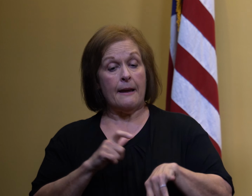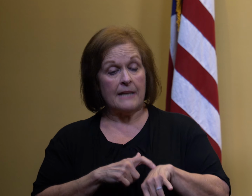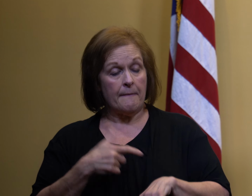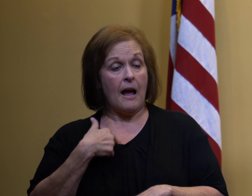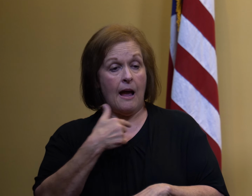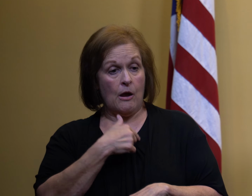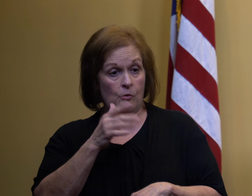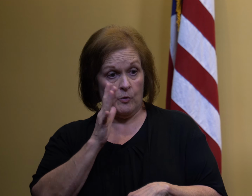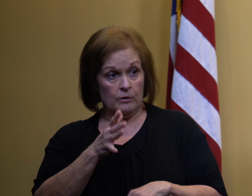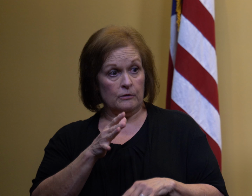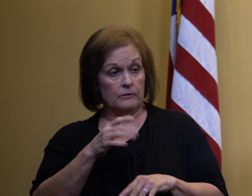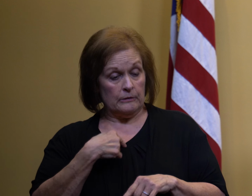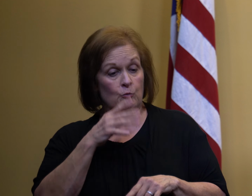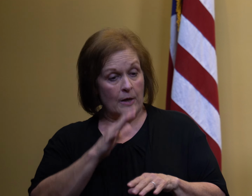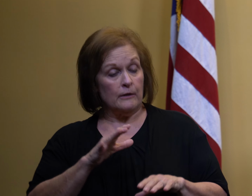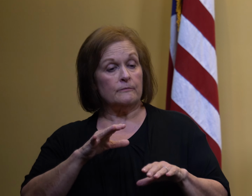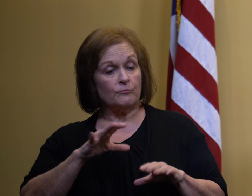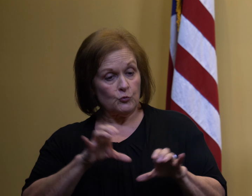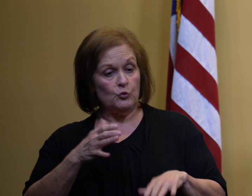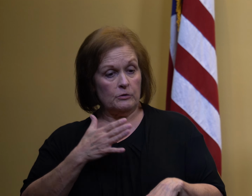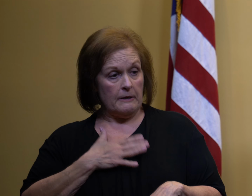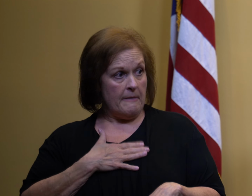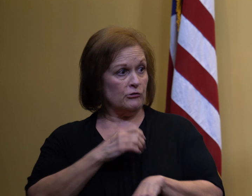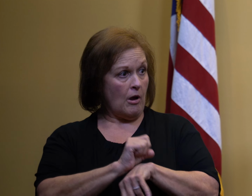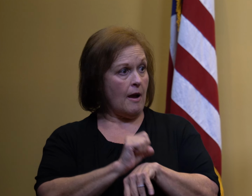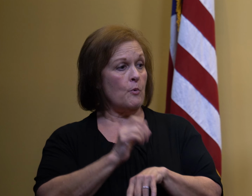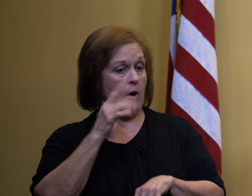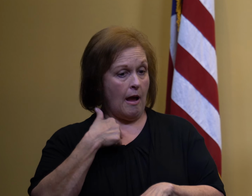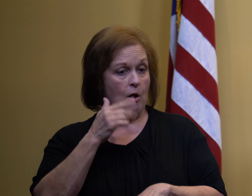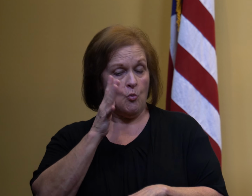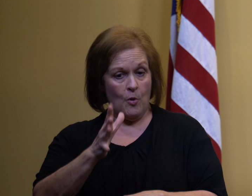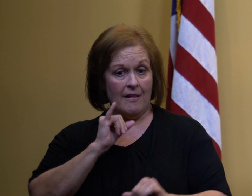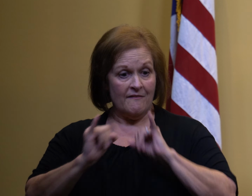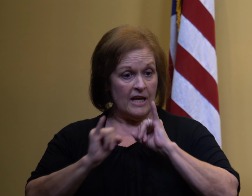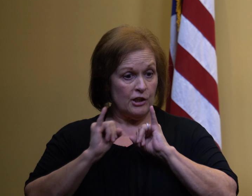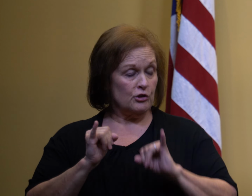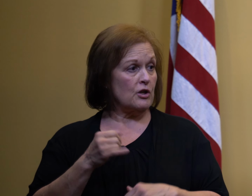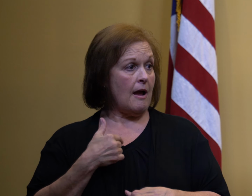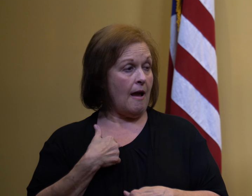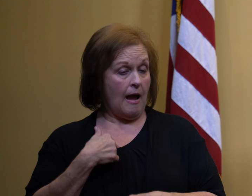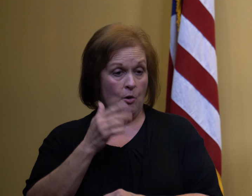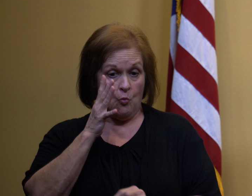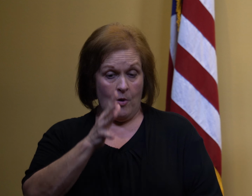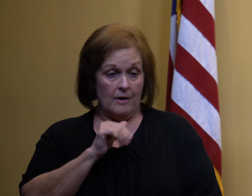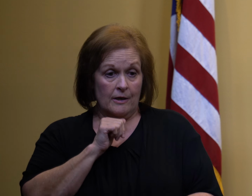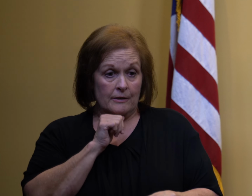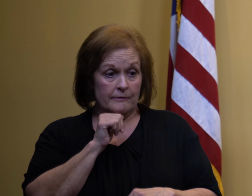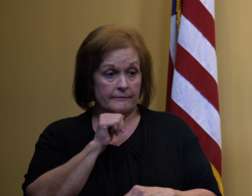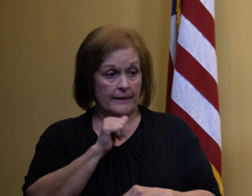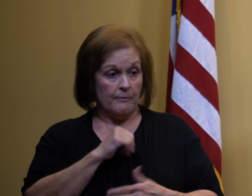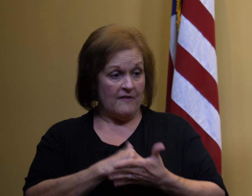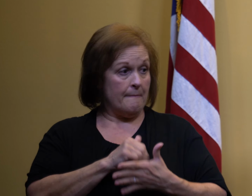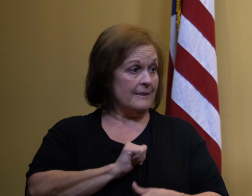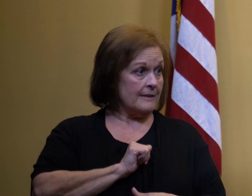my process relative to interviewing. And so I'm going to not box myself in. I'm not